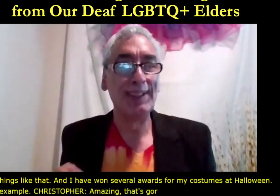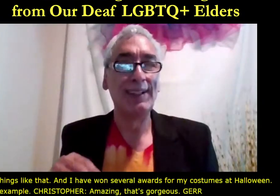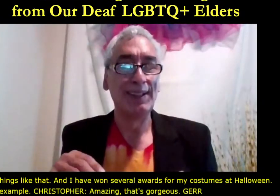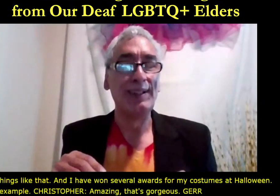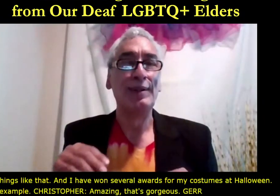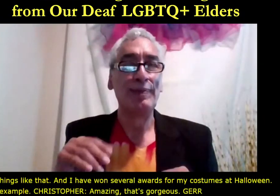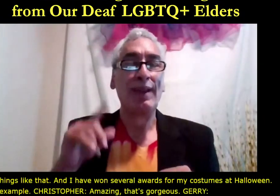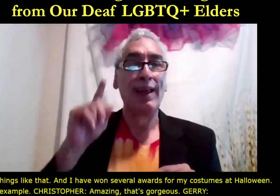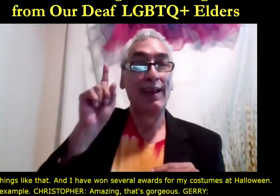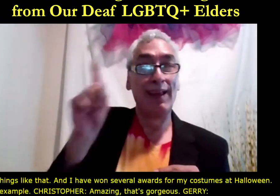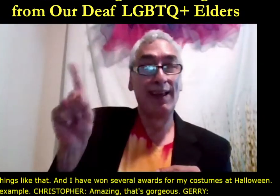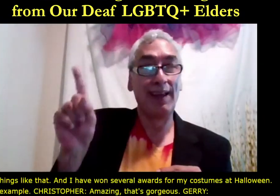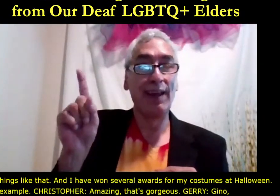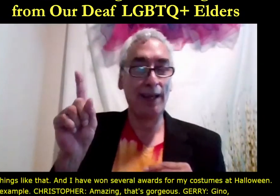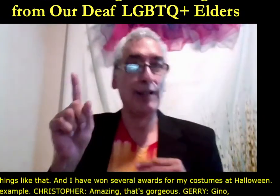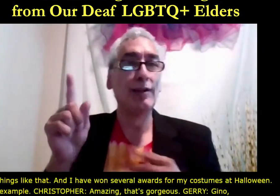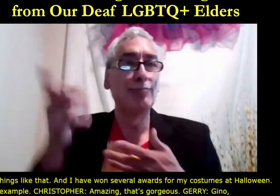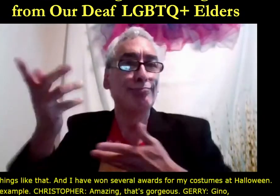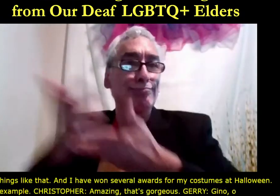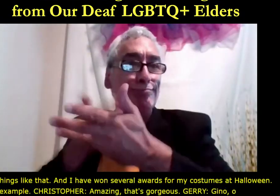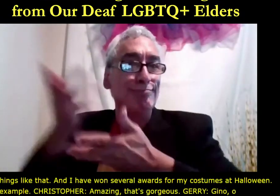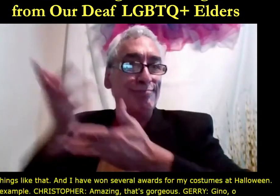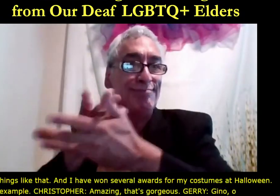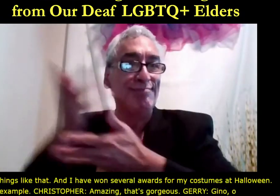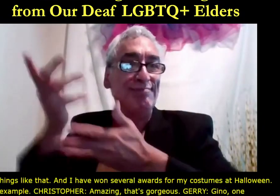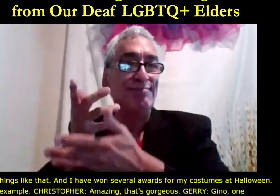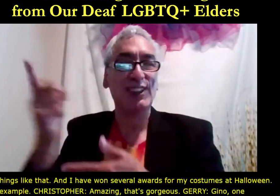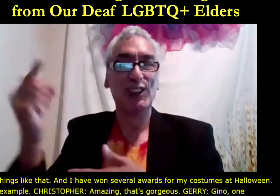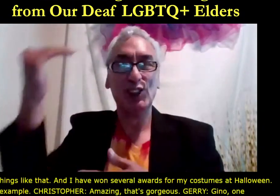famous with um halloween for his work on halloween costumes and makeup